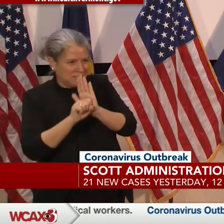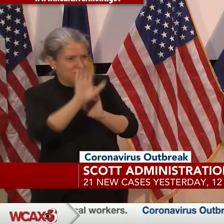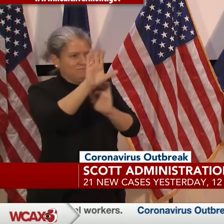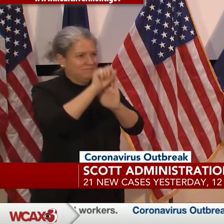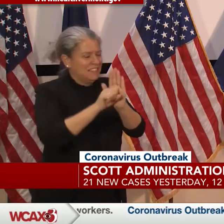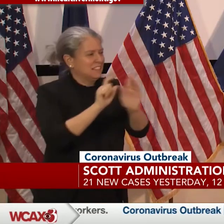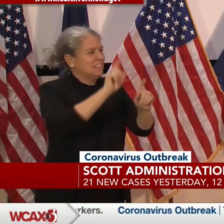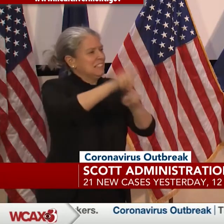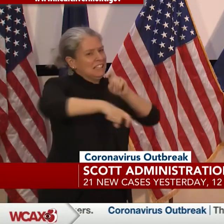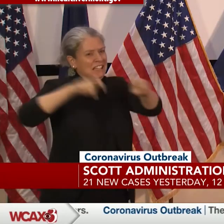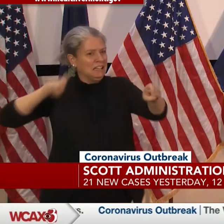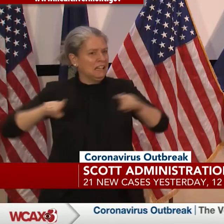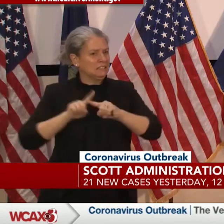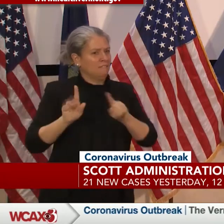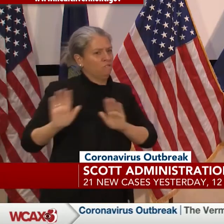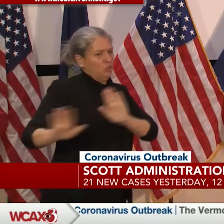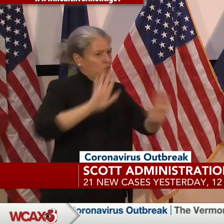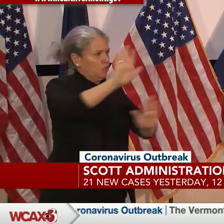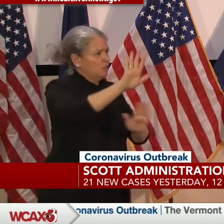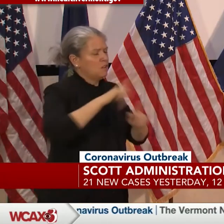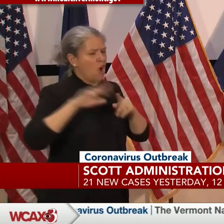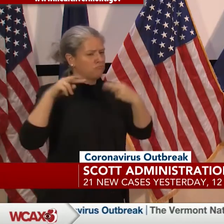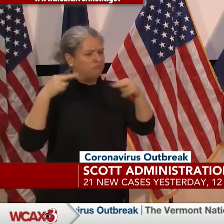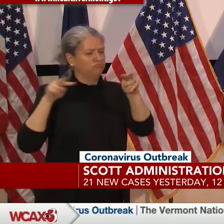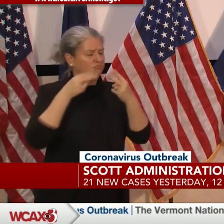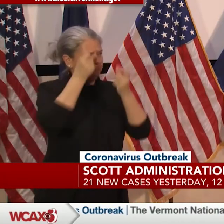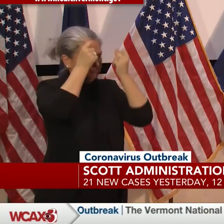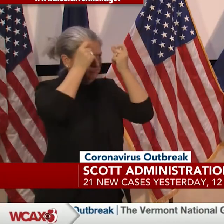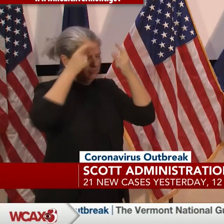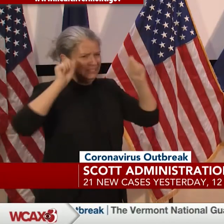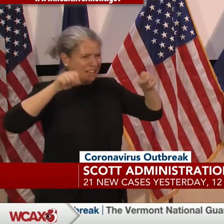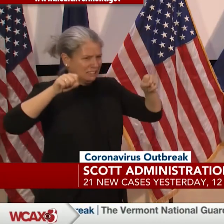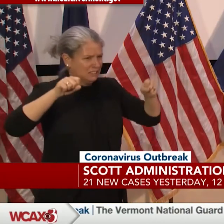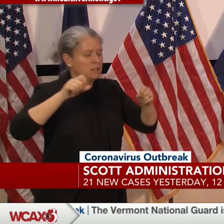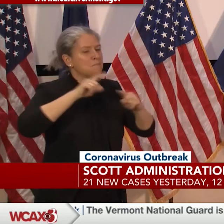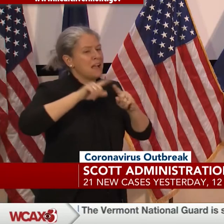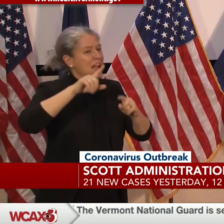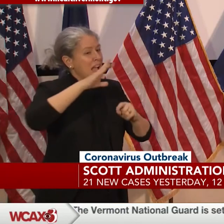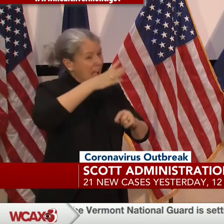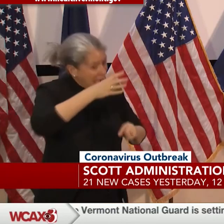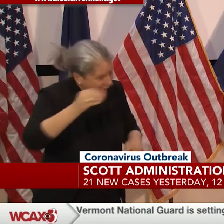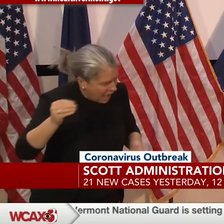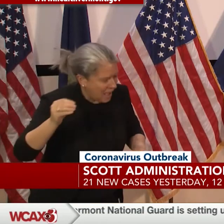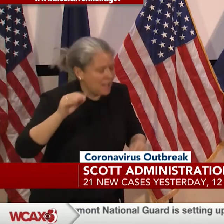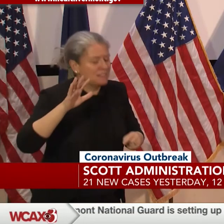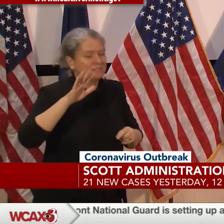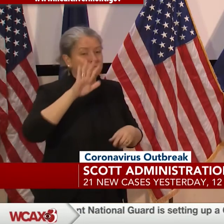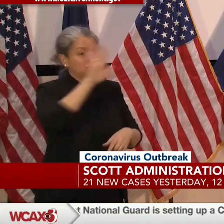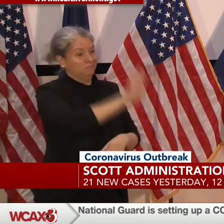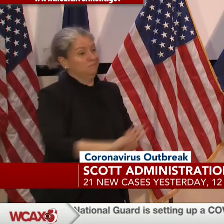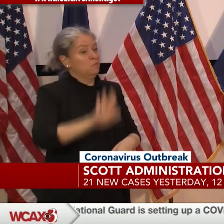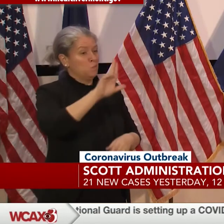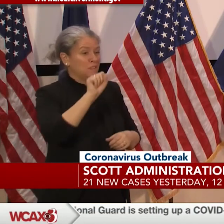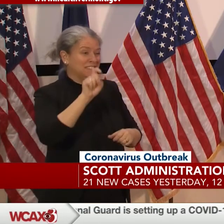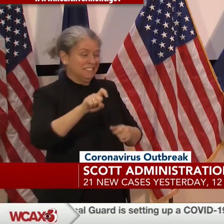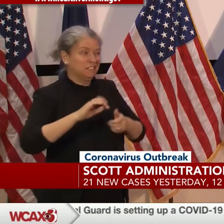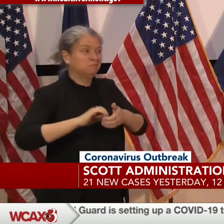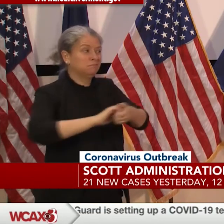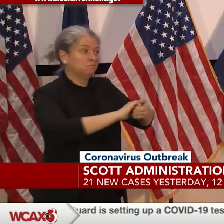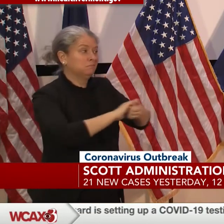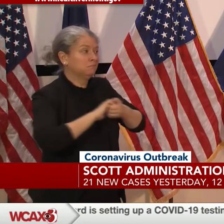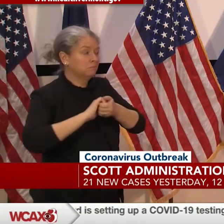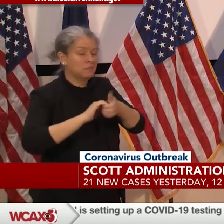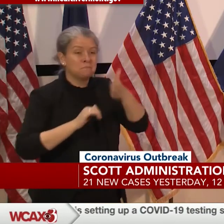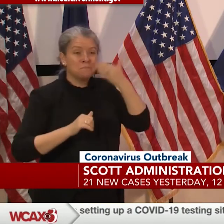there clearly should be some more coordination throughout the nation in some respects, because we do